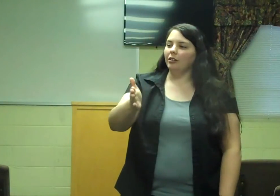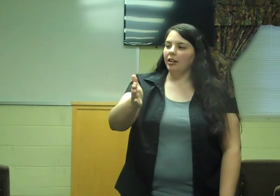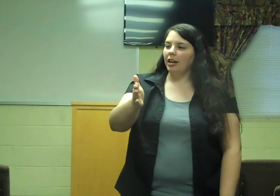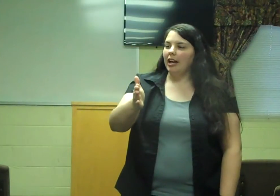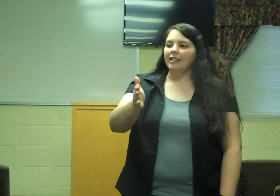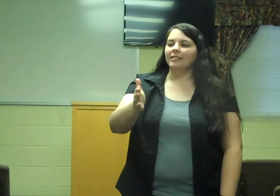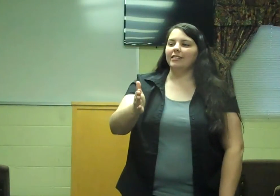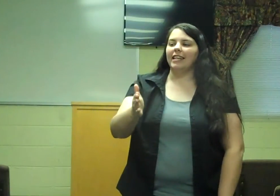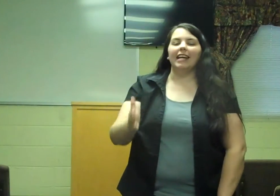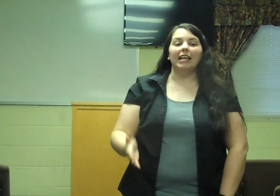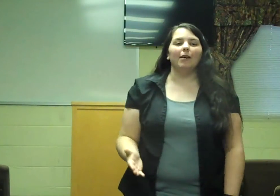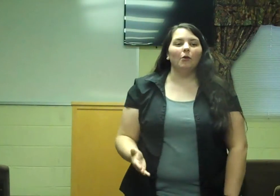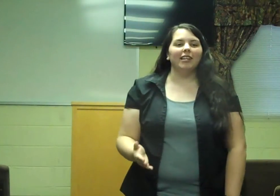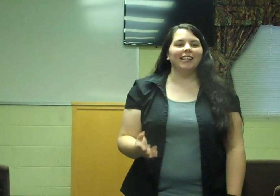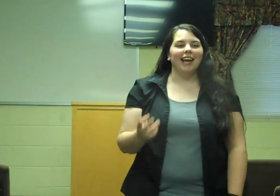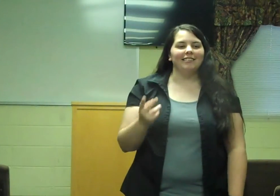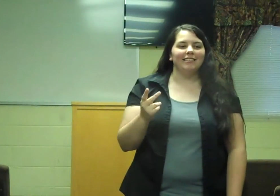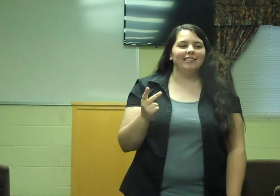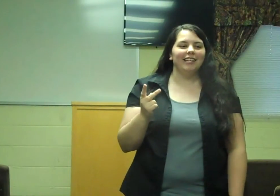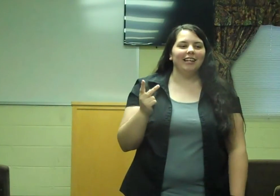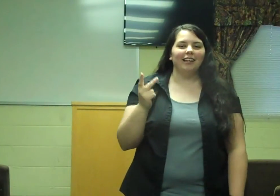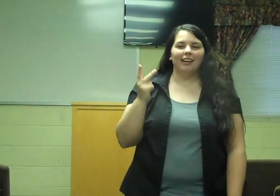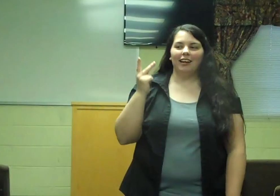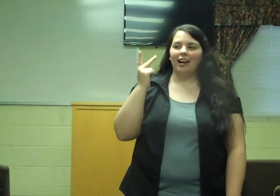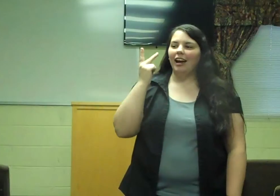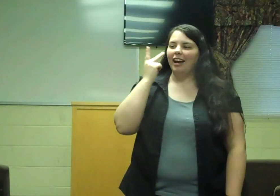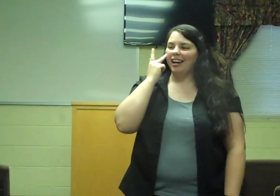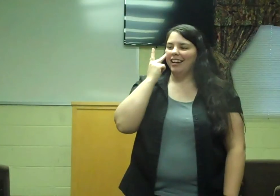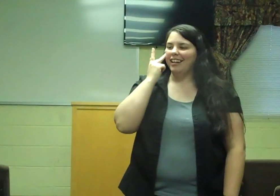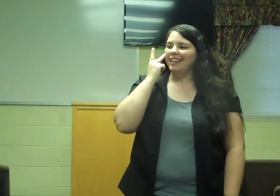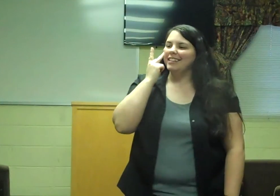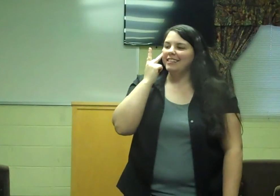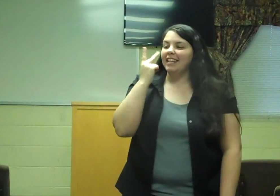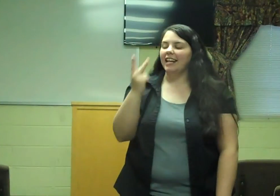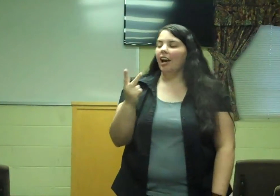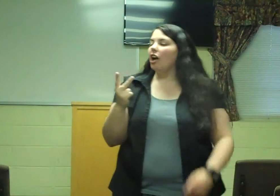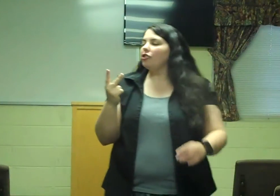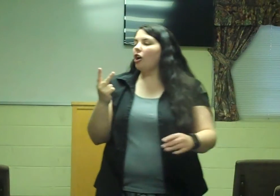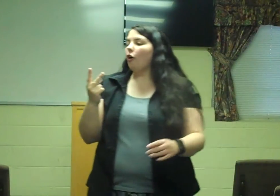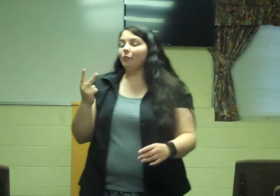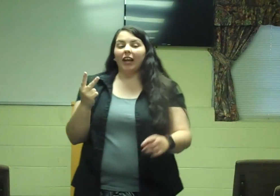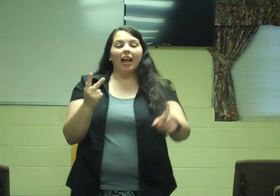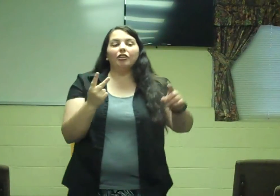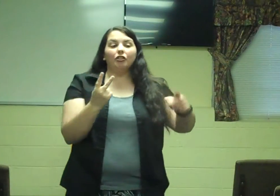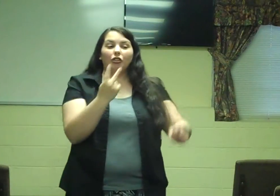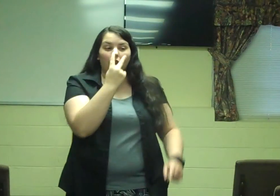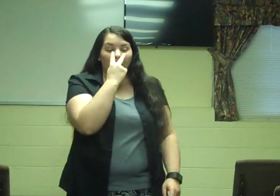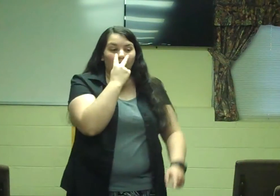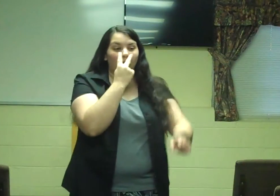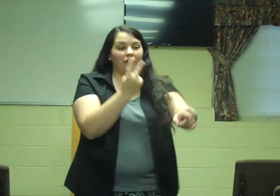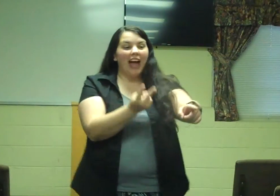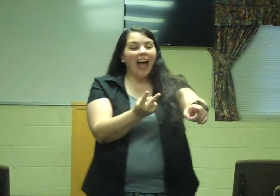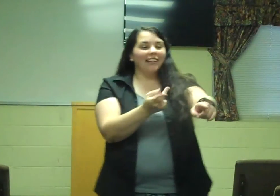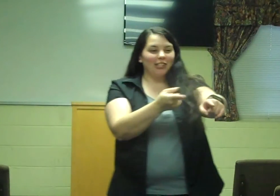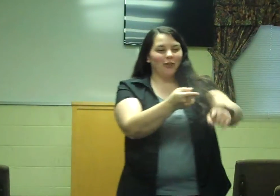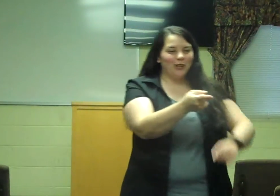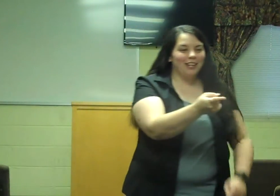will see. Anybody want to take a guess at see? See. So that is what you